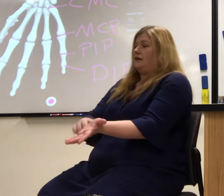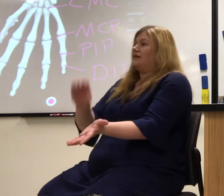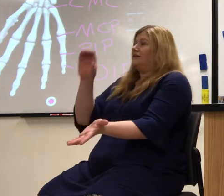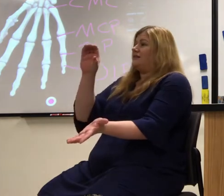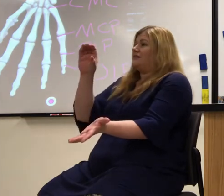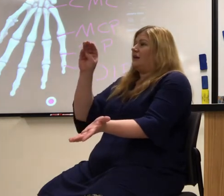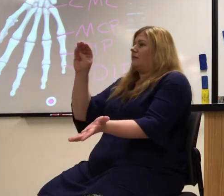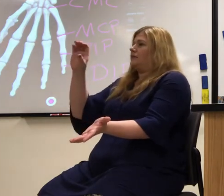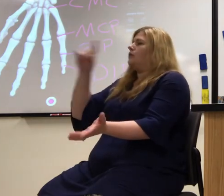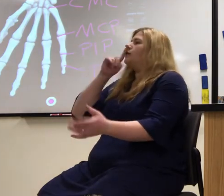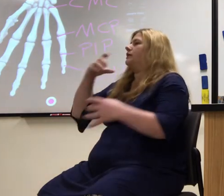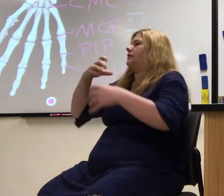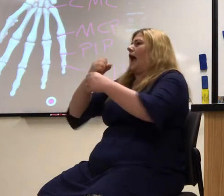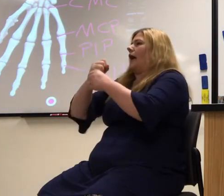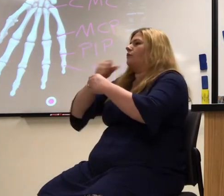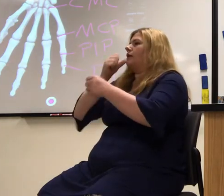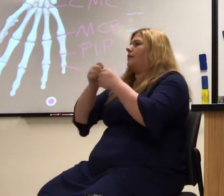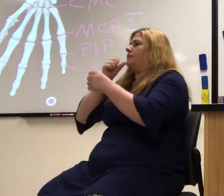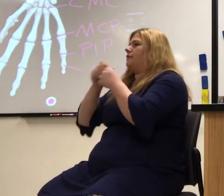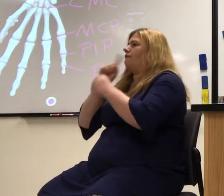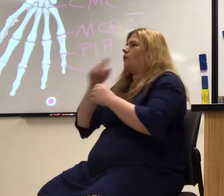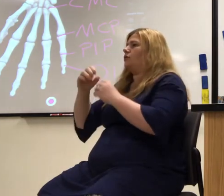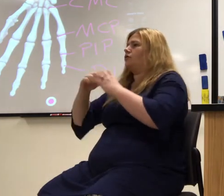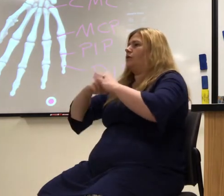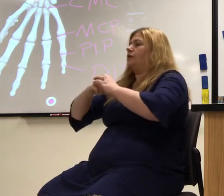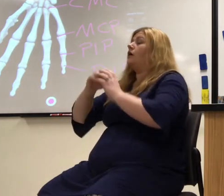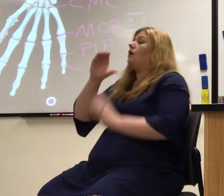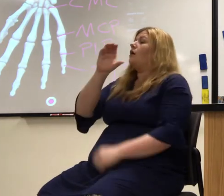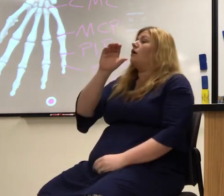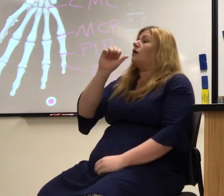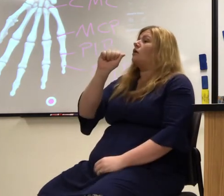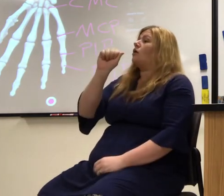these are all acronyms for joints. That stands for carpometacarpal.